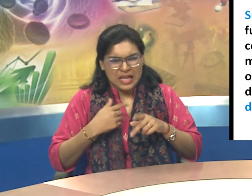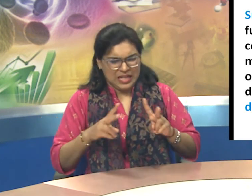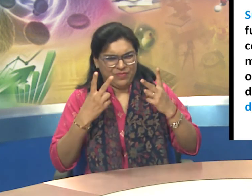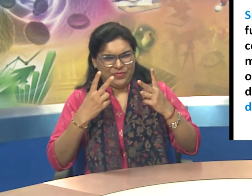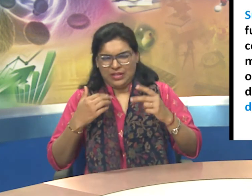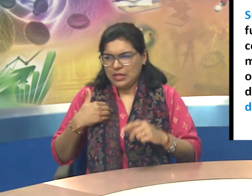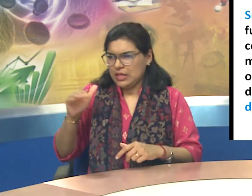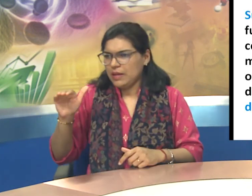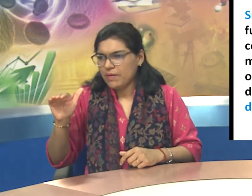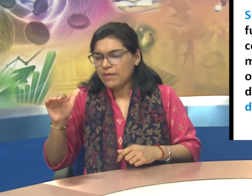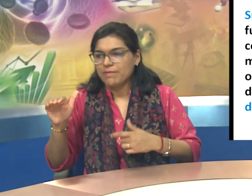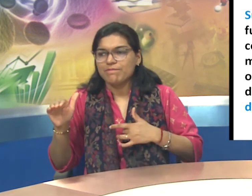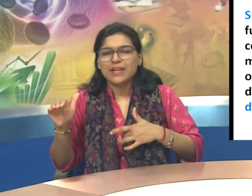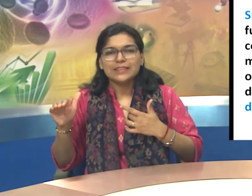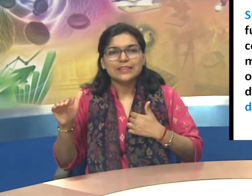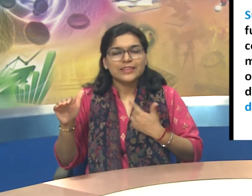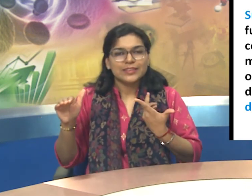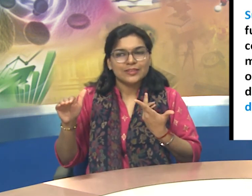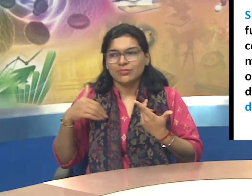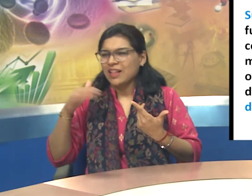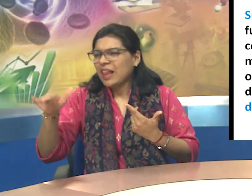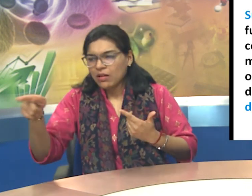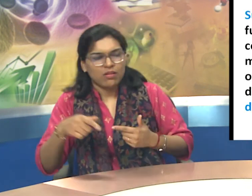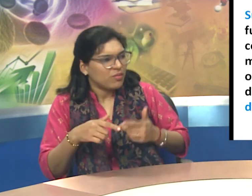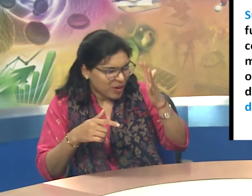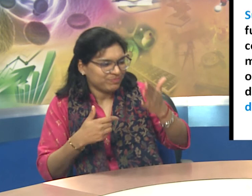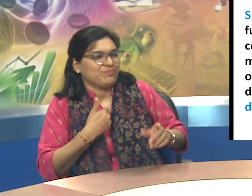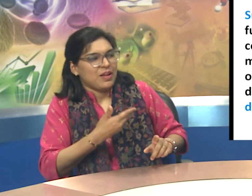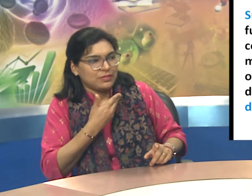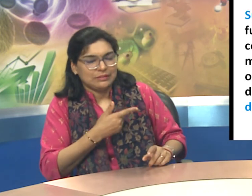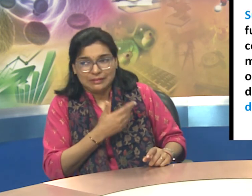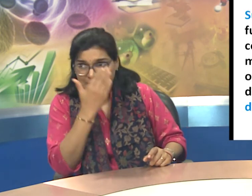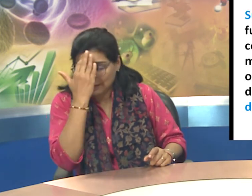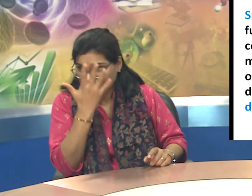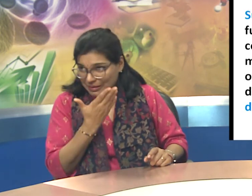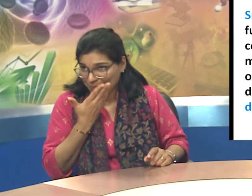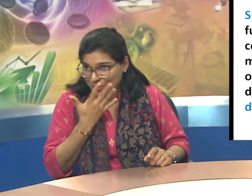of the consequences of such disclosure.